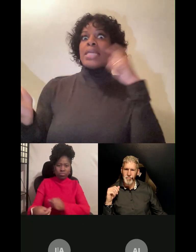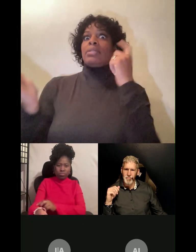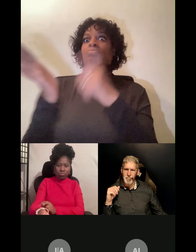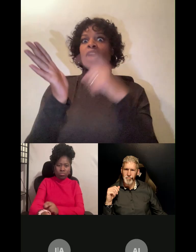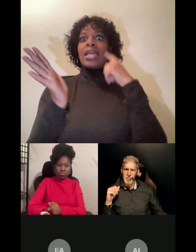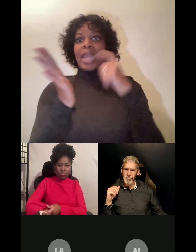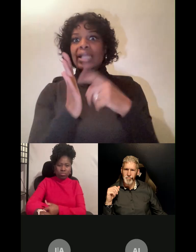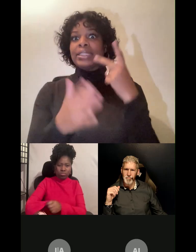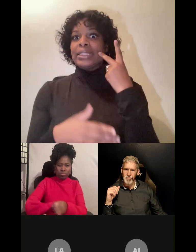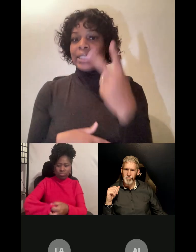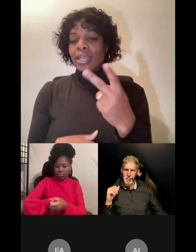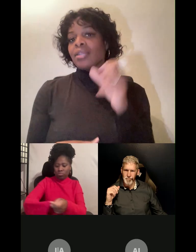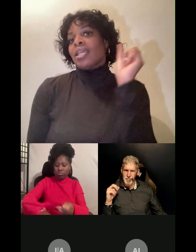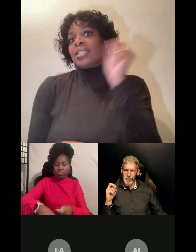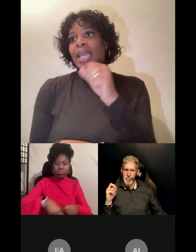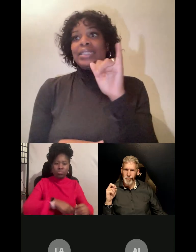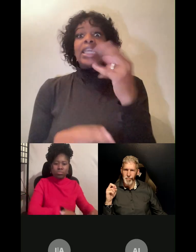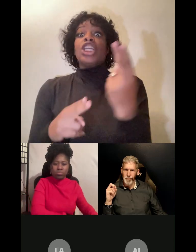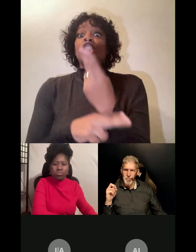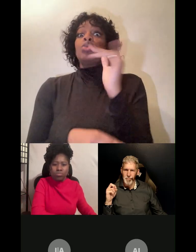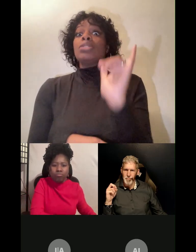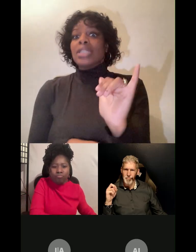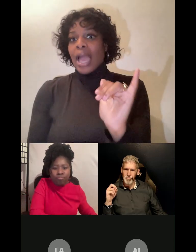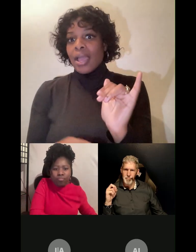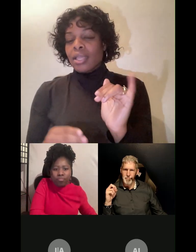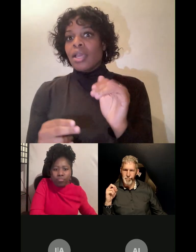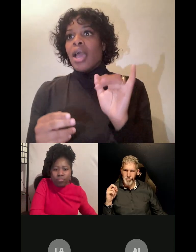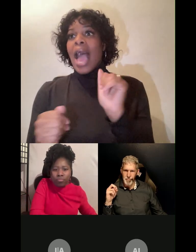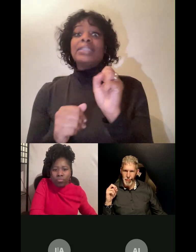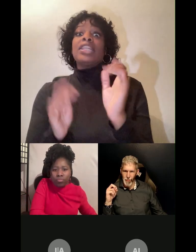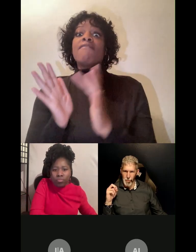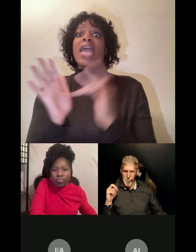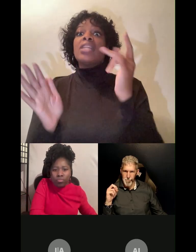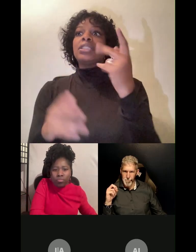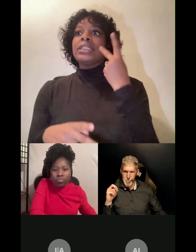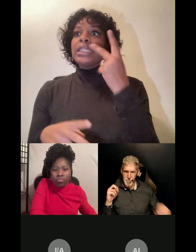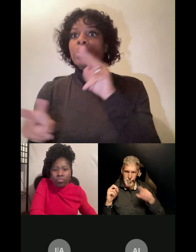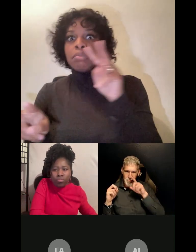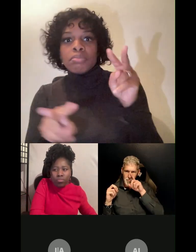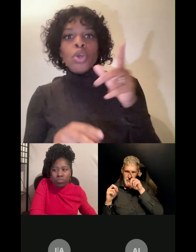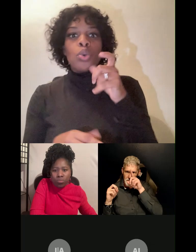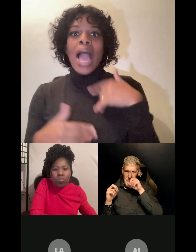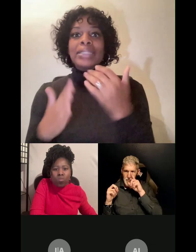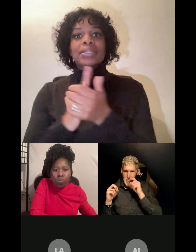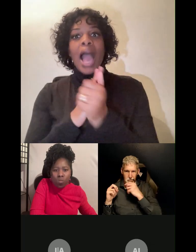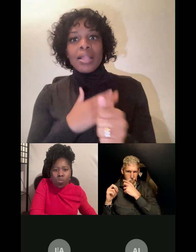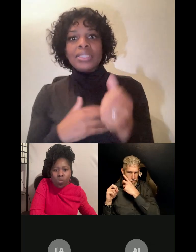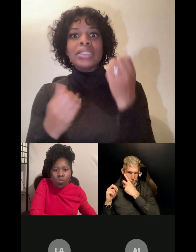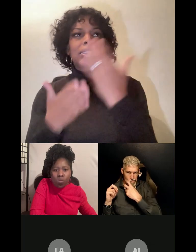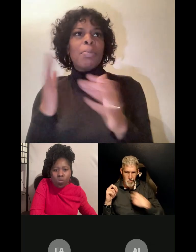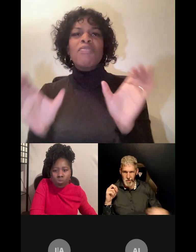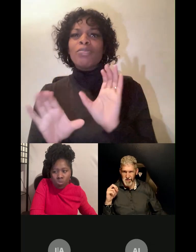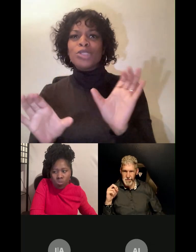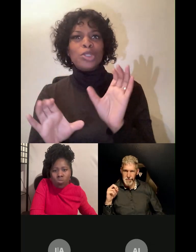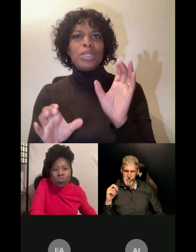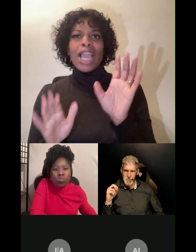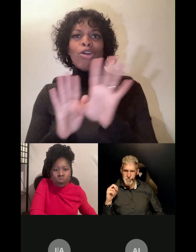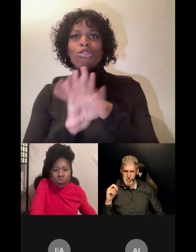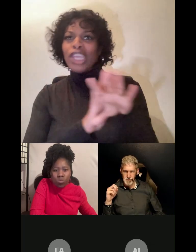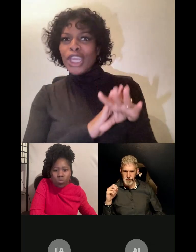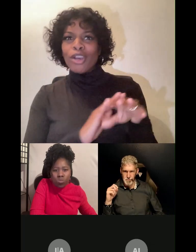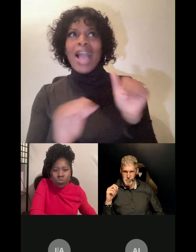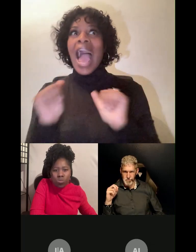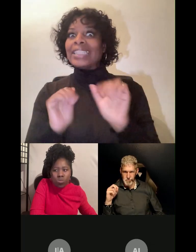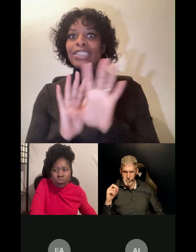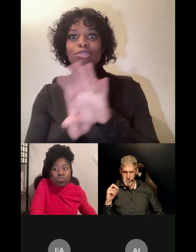now being recognized and seen. Yeah, they can use that as an advantage to see who has talent. Some of them do like